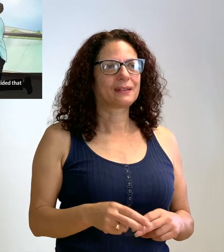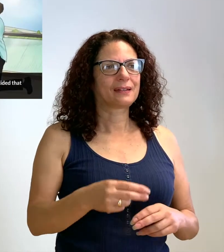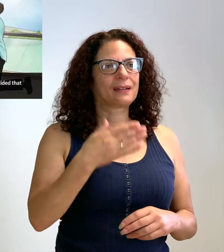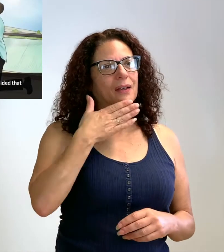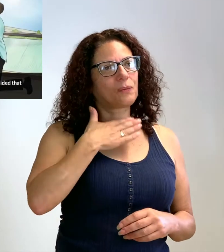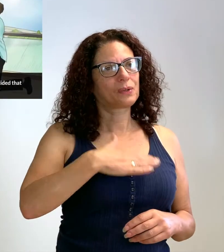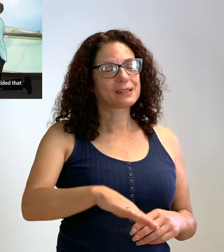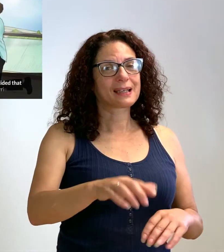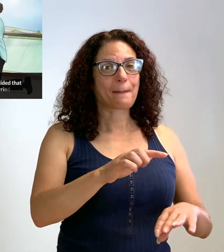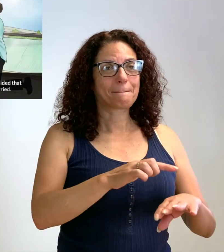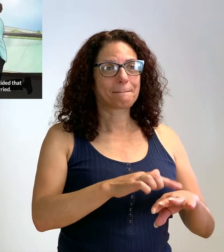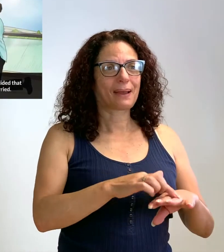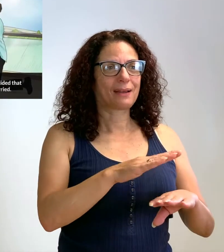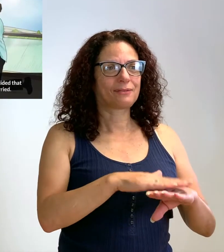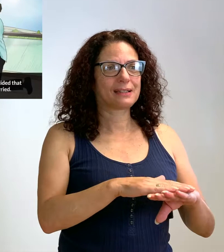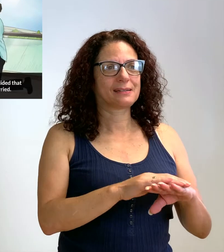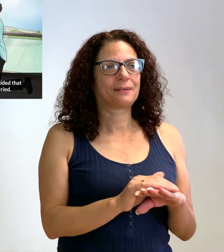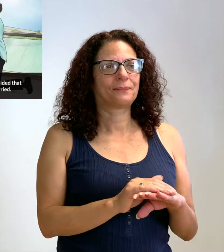he wants to get married.